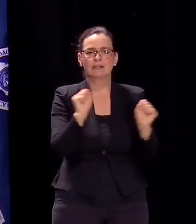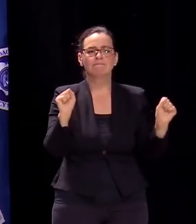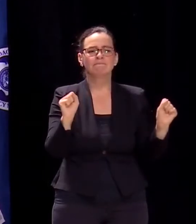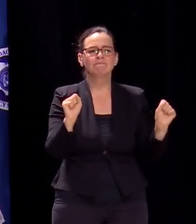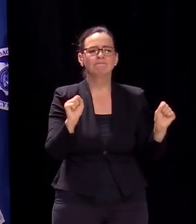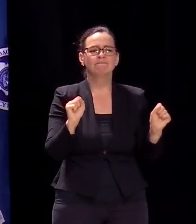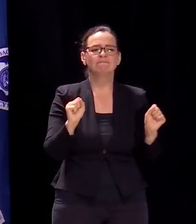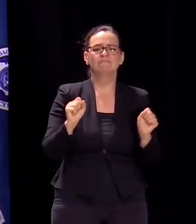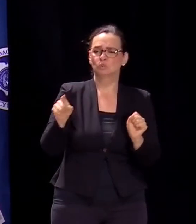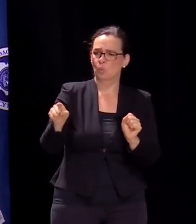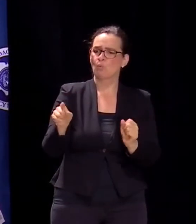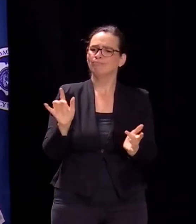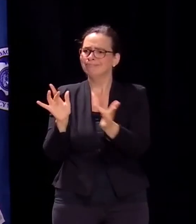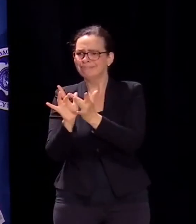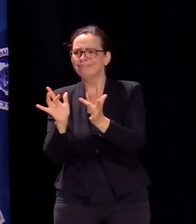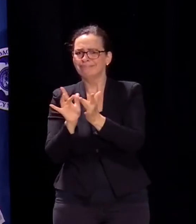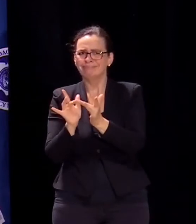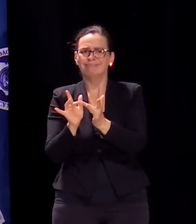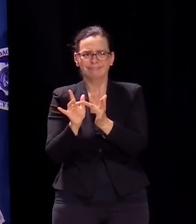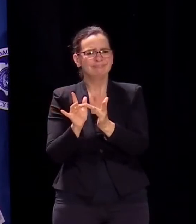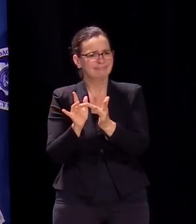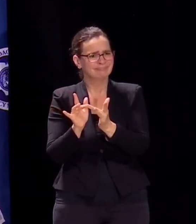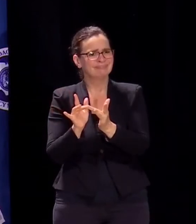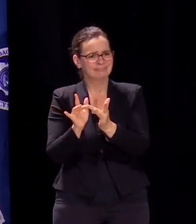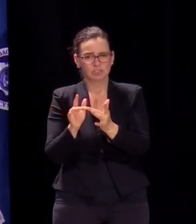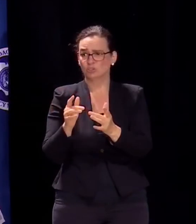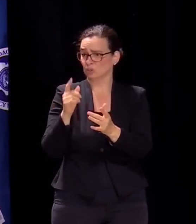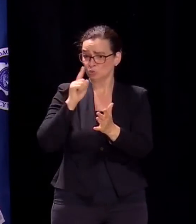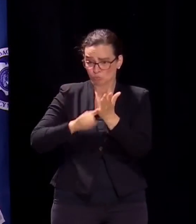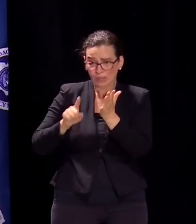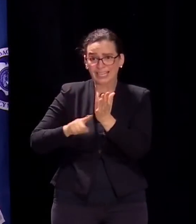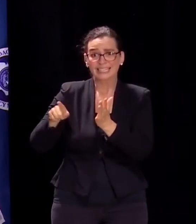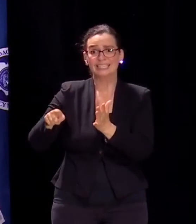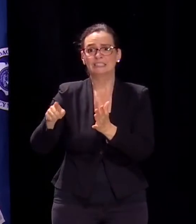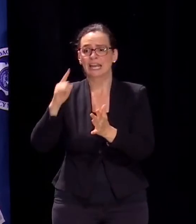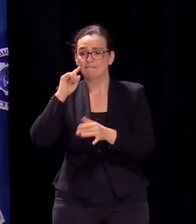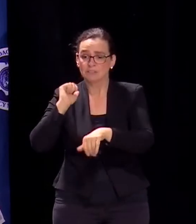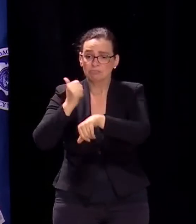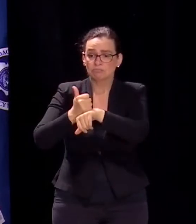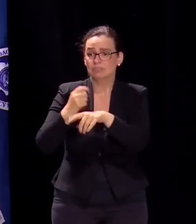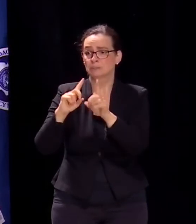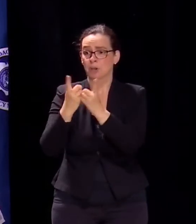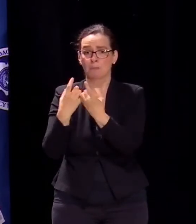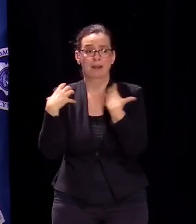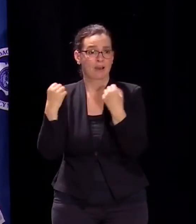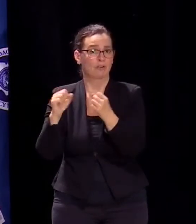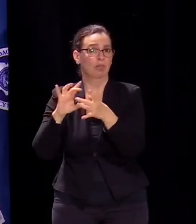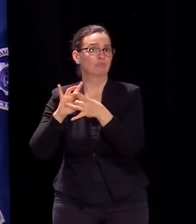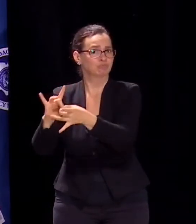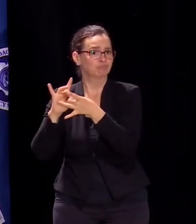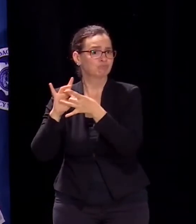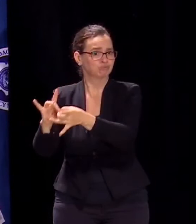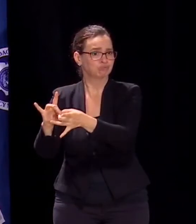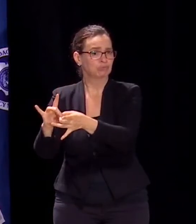tracing. That could go a long way in the event that somebody inevitably goes to the gym and isn't feeling well